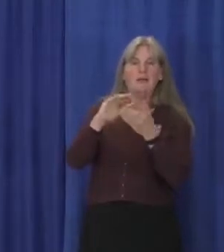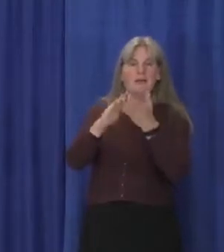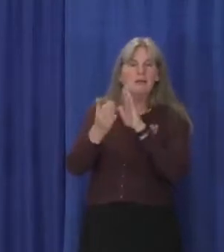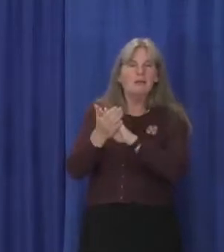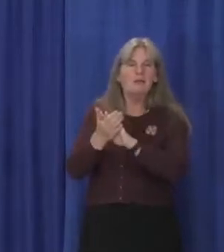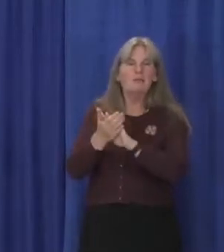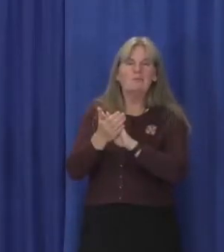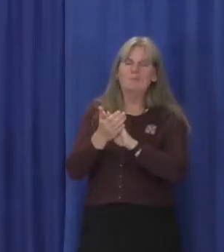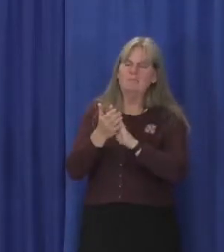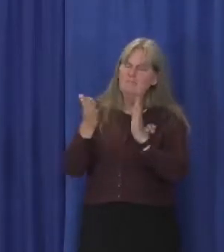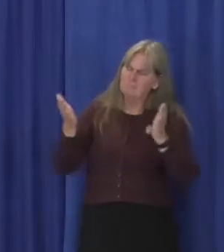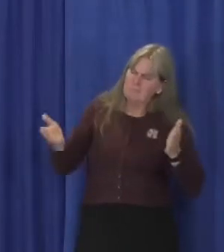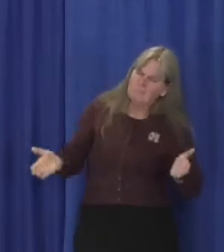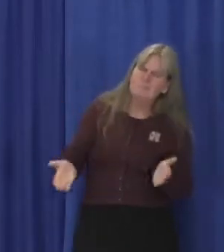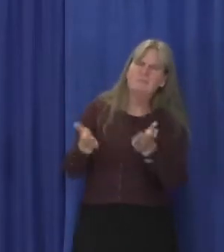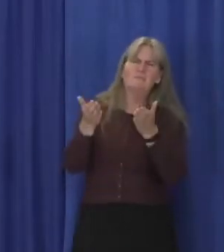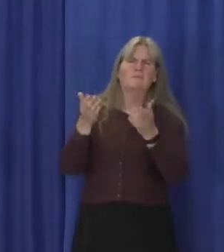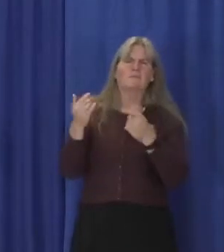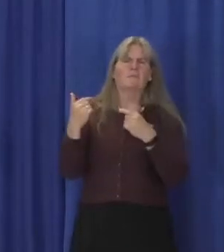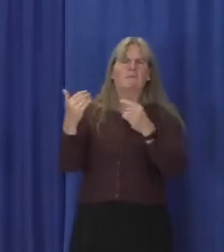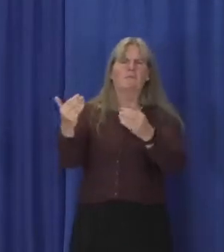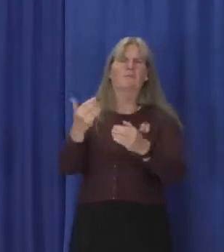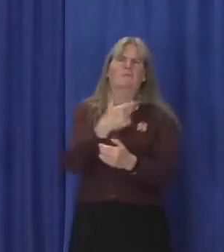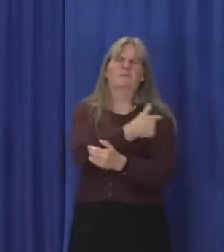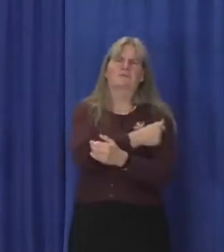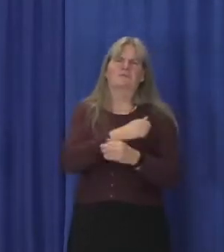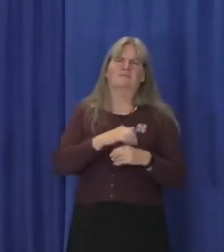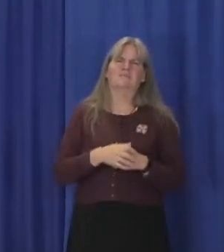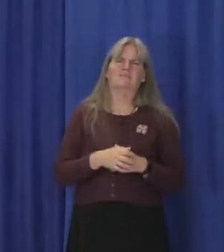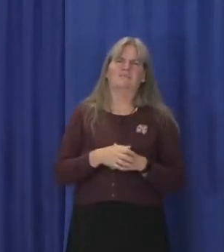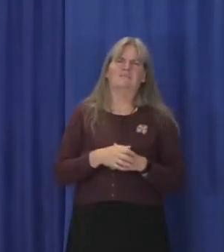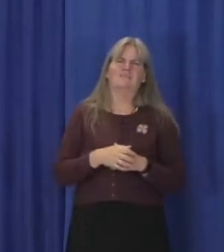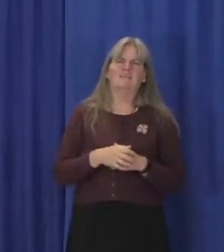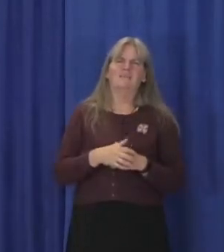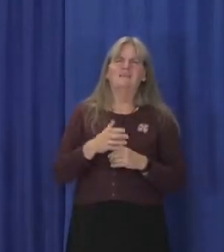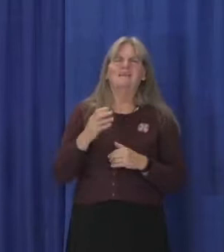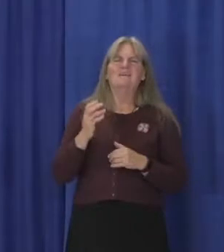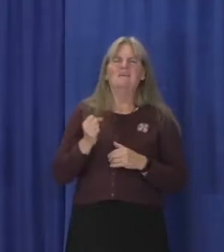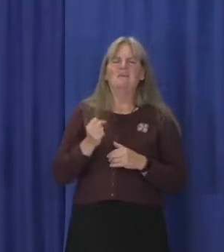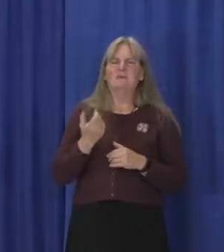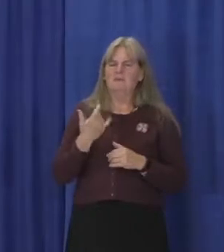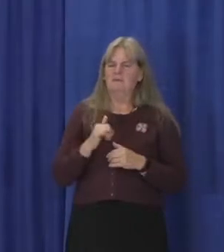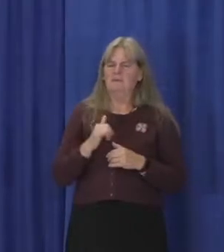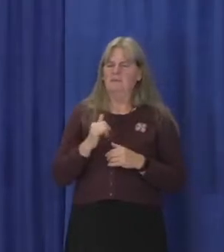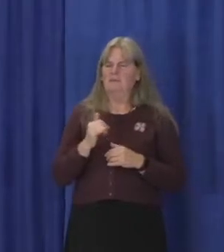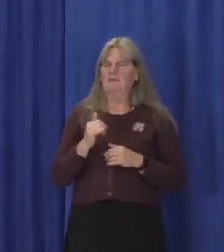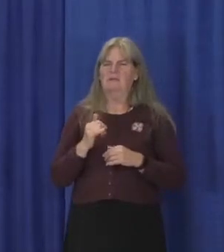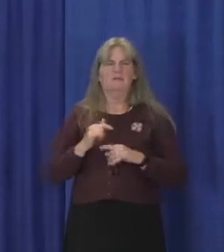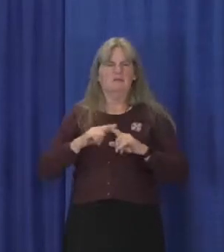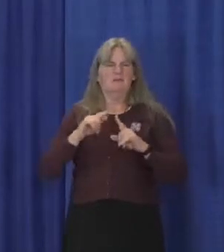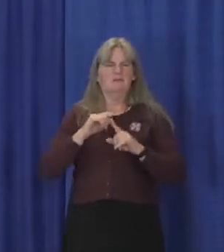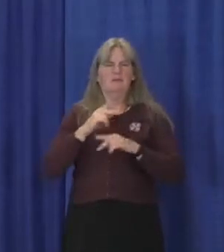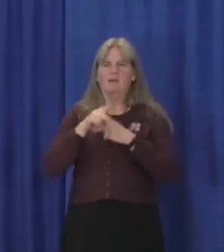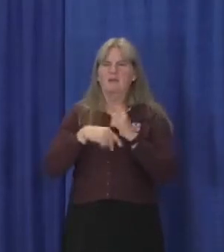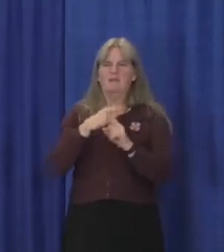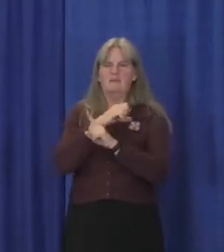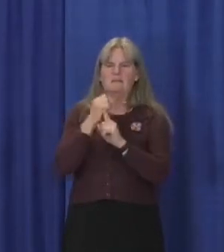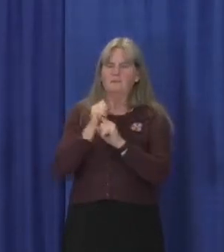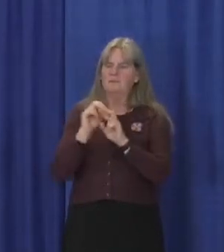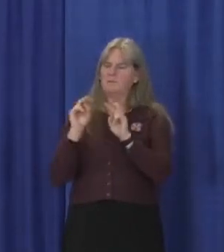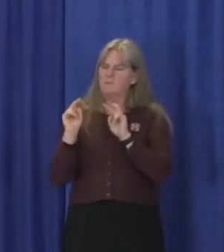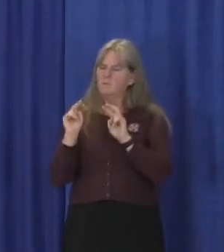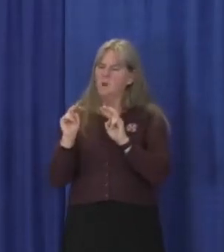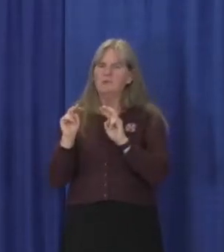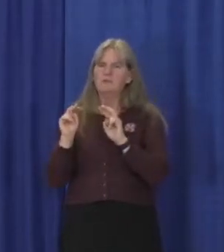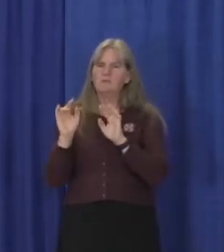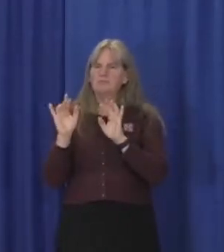implore people to get vaccinated. And so we'll continue to do that, and we'll continue to monitor other situations, social issues in all